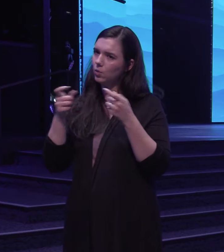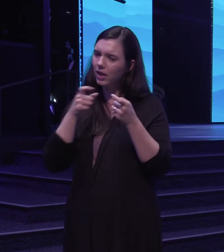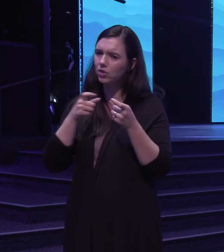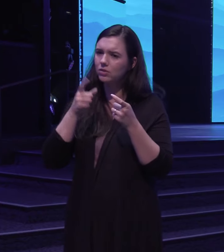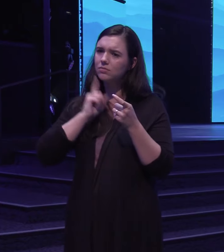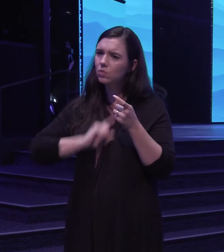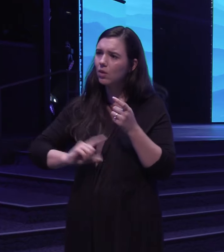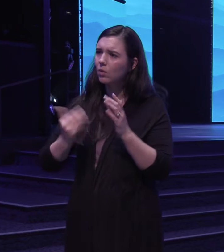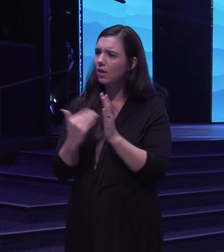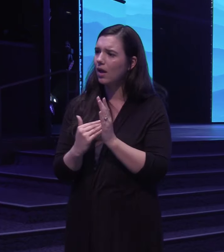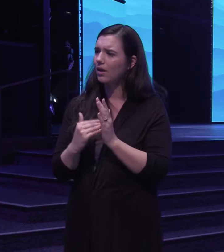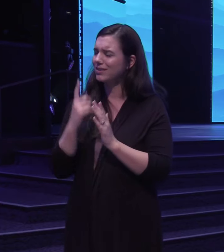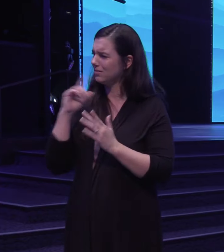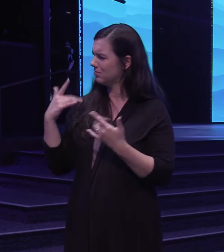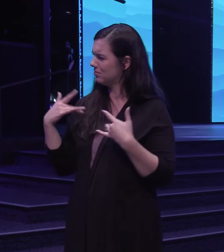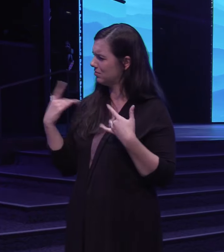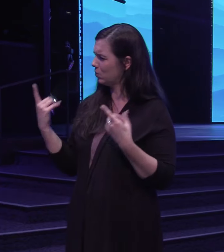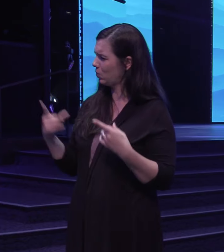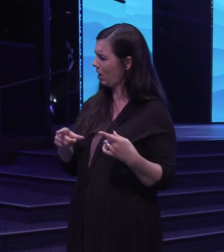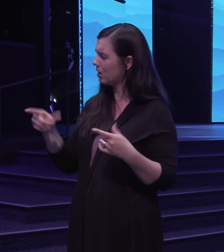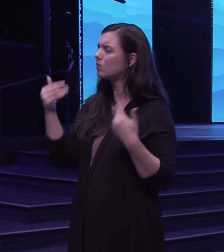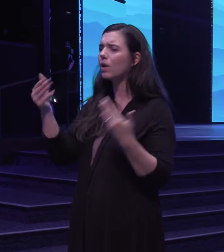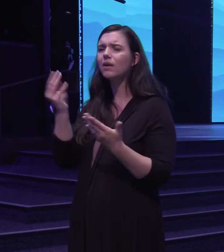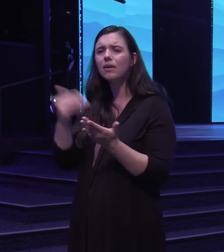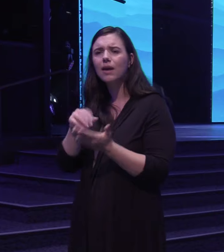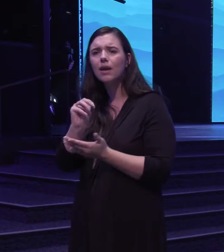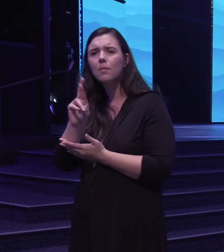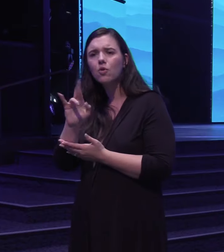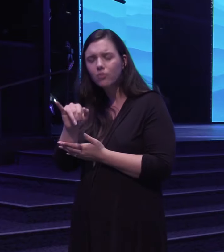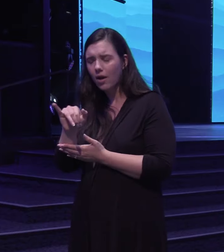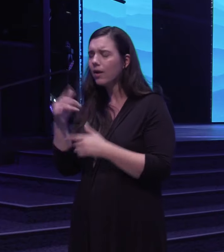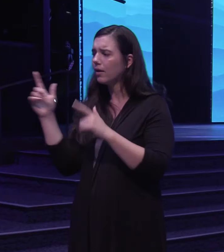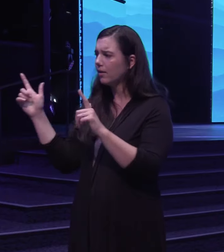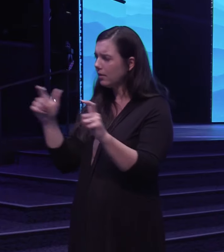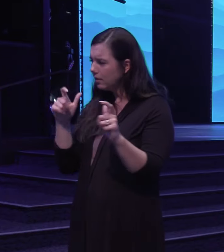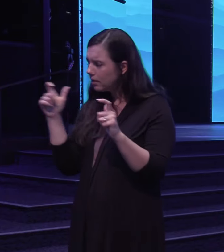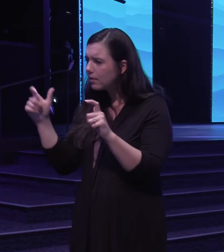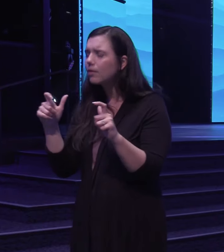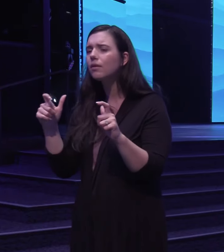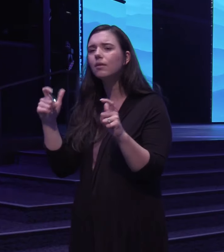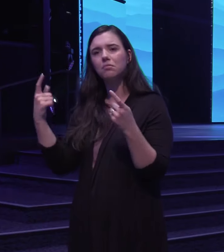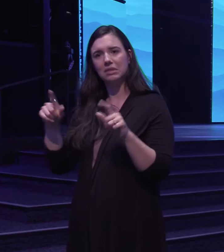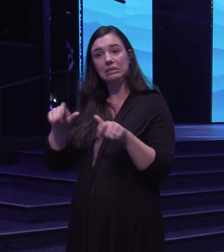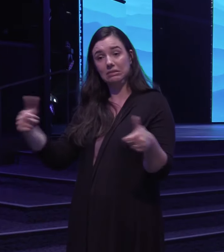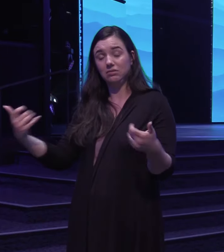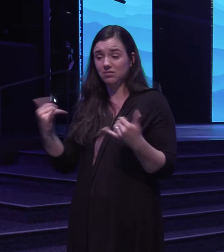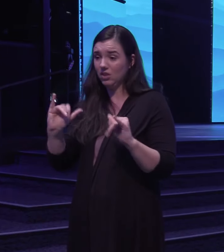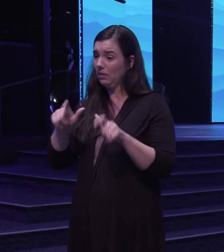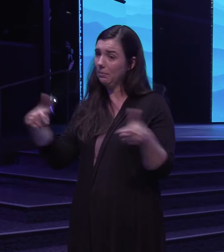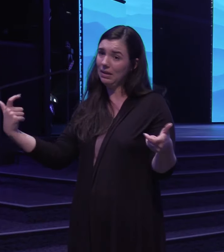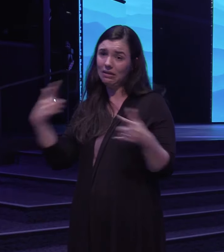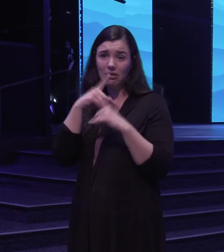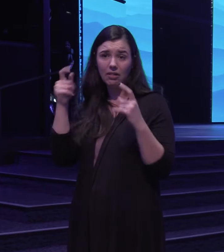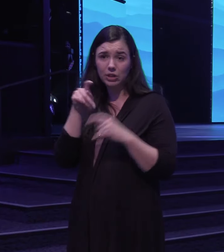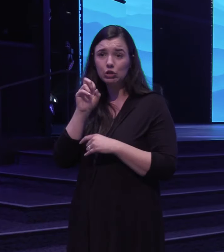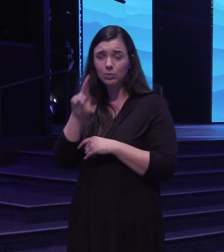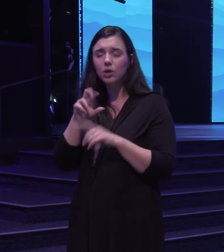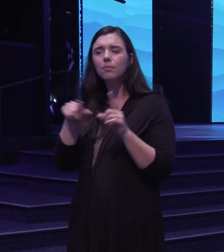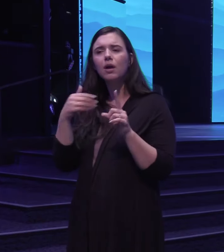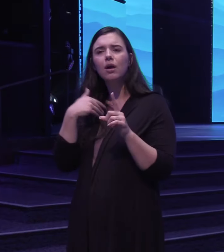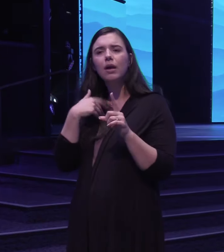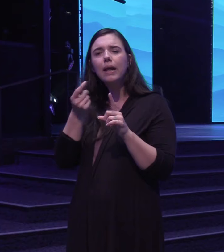what's going on here? Let's do another MRI. And we did. There was still a big, ugly tumor, but there